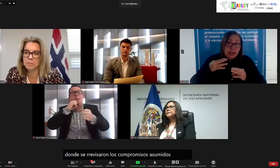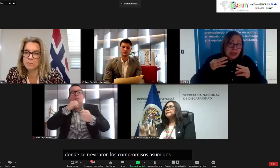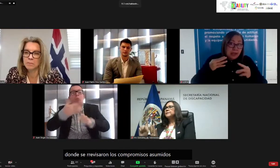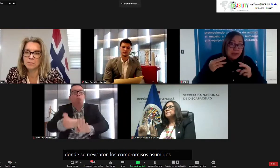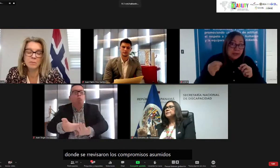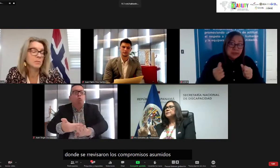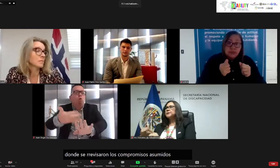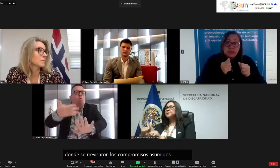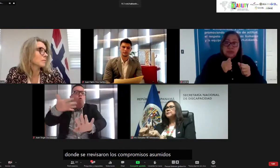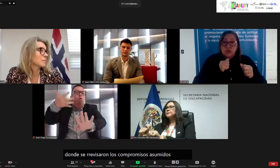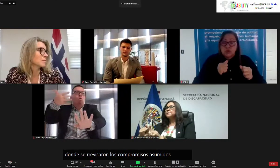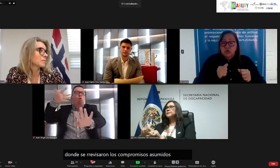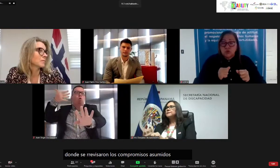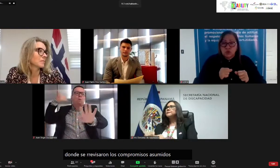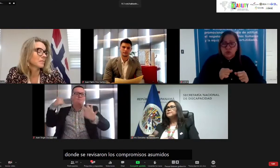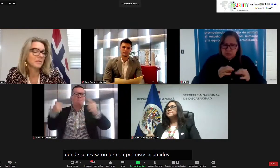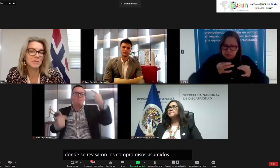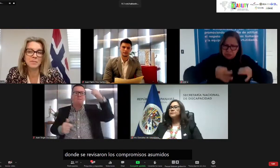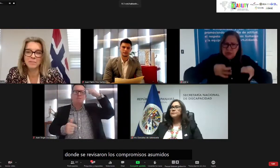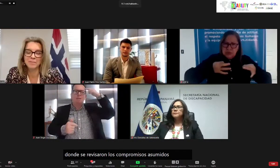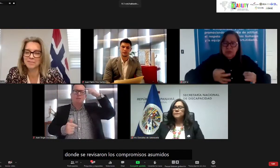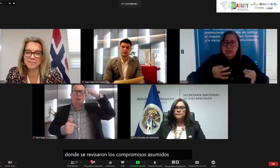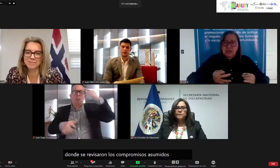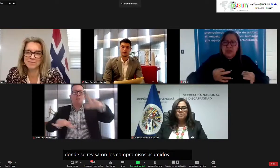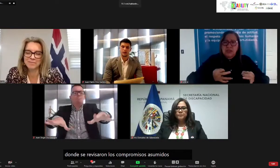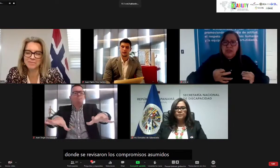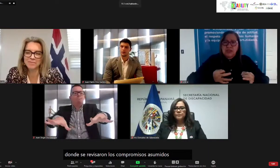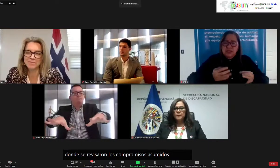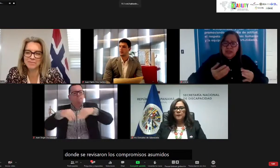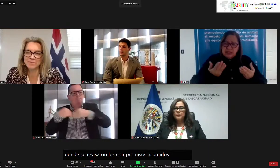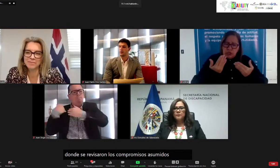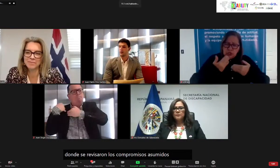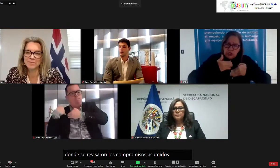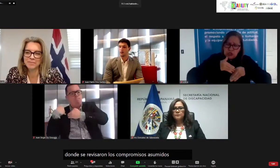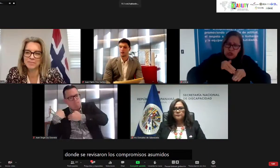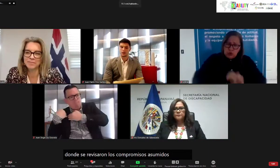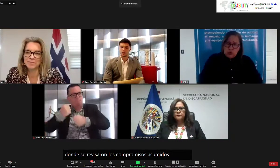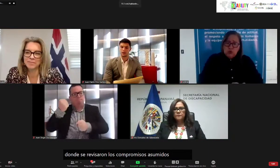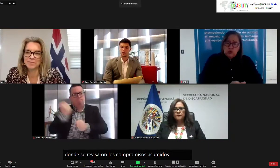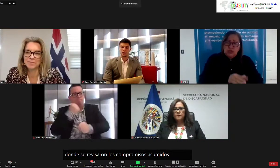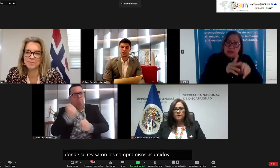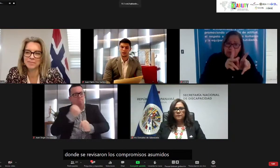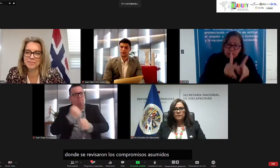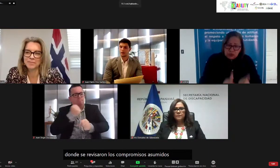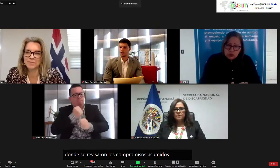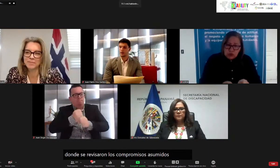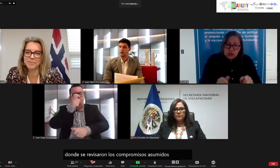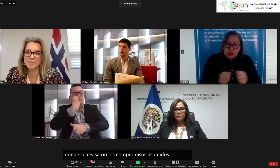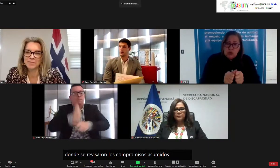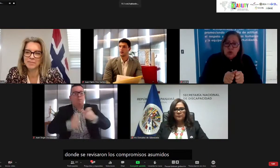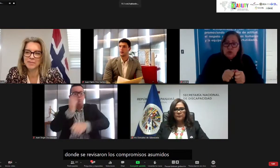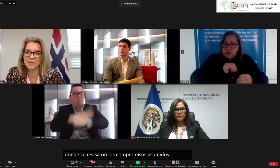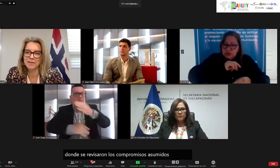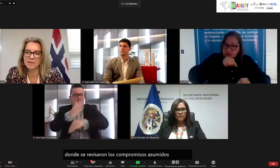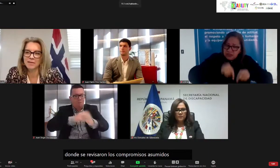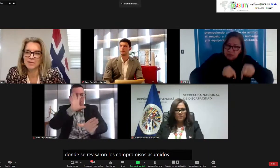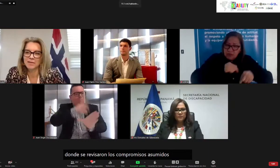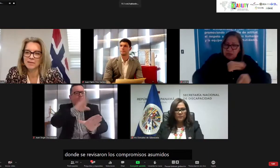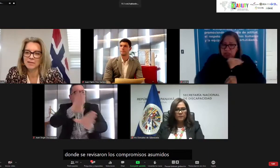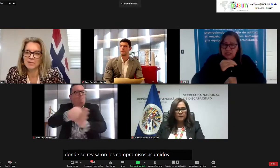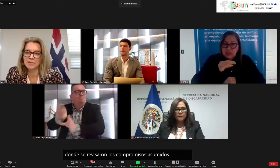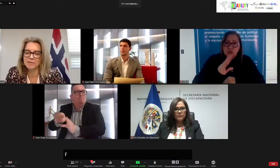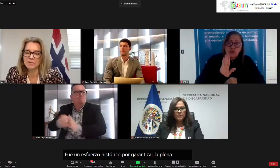milestone that accelerated the efforts to warranty full inclusion of persons with